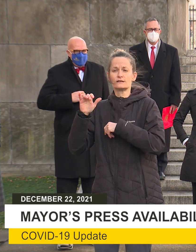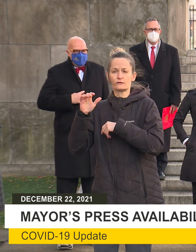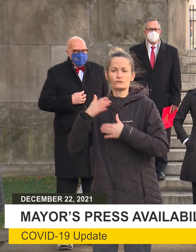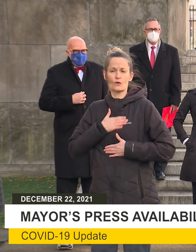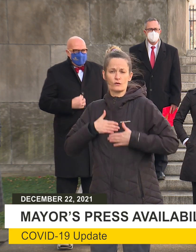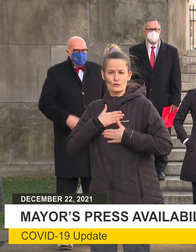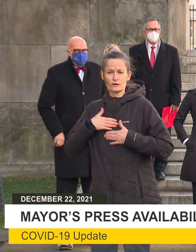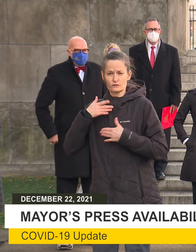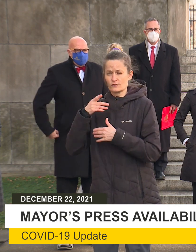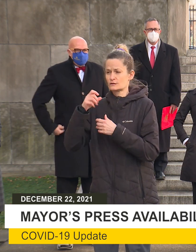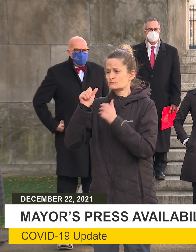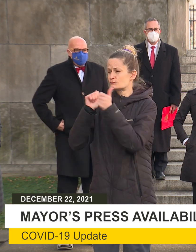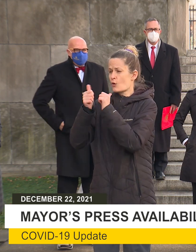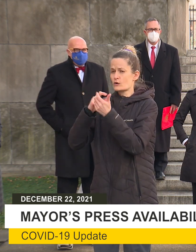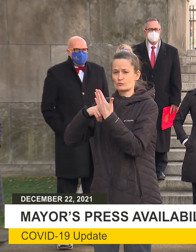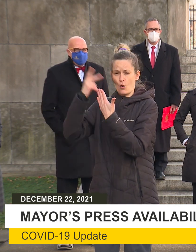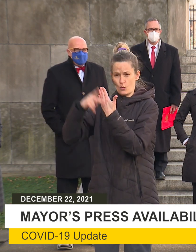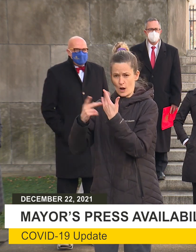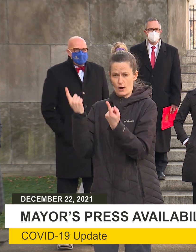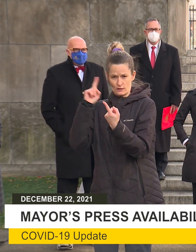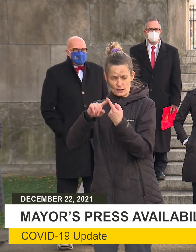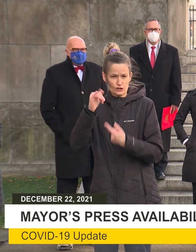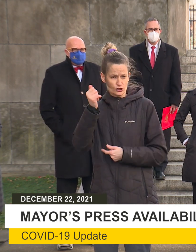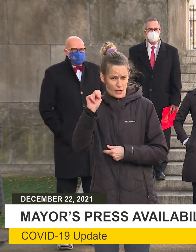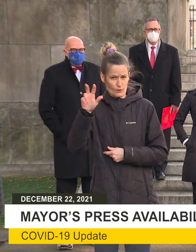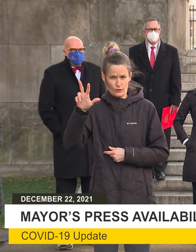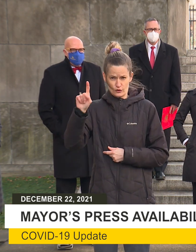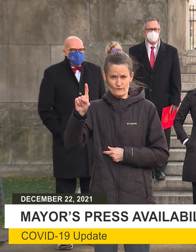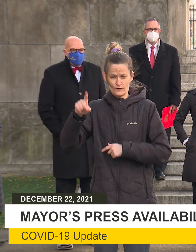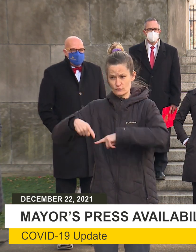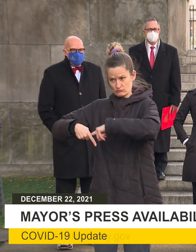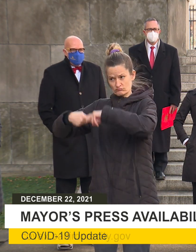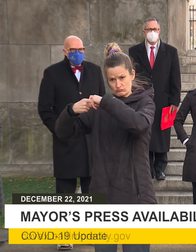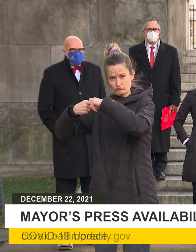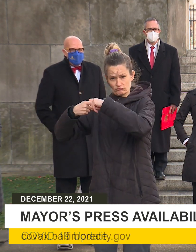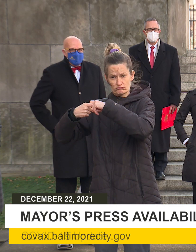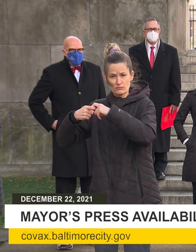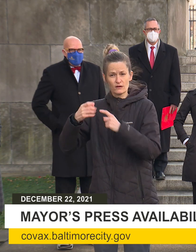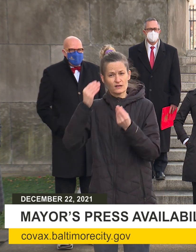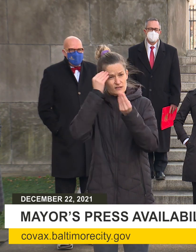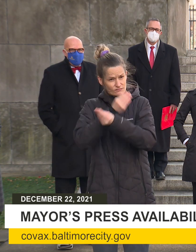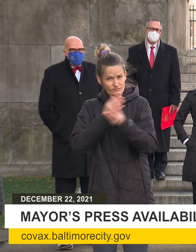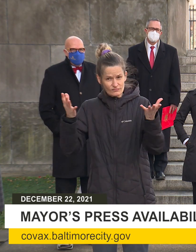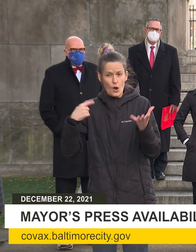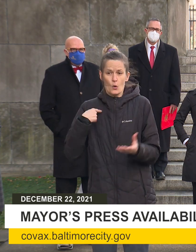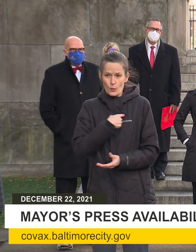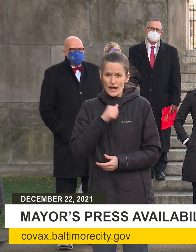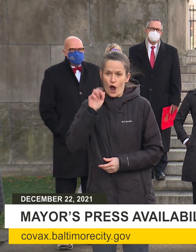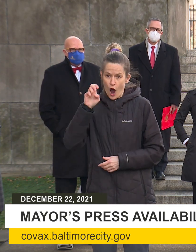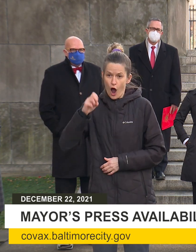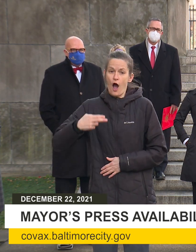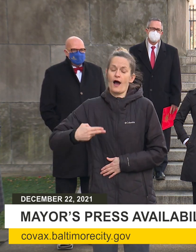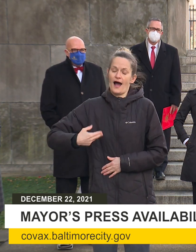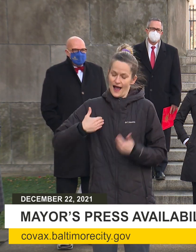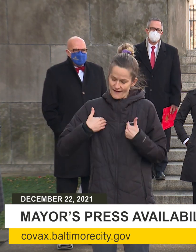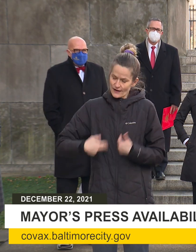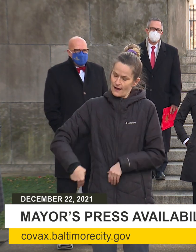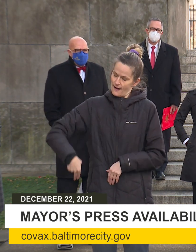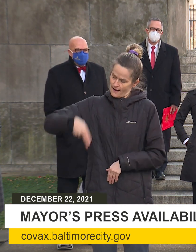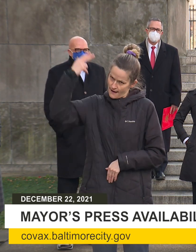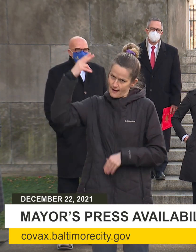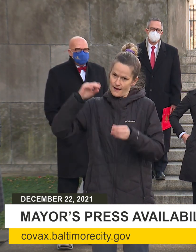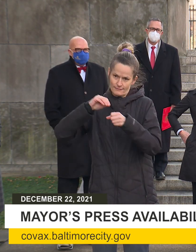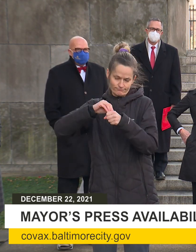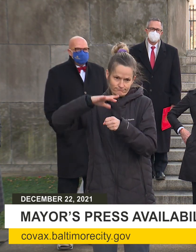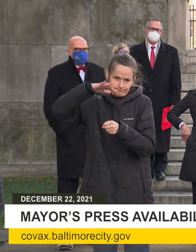31st. Let me be very clear. We are experiencing high community transmission, and we have to do everything in our